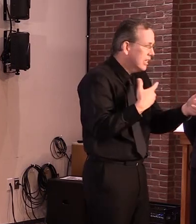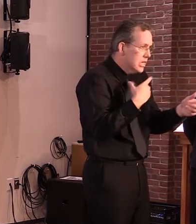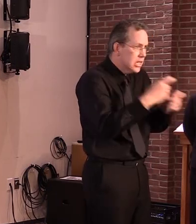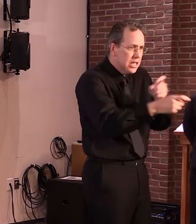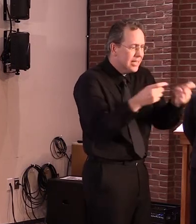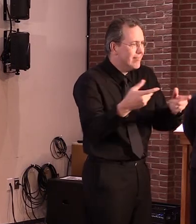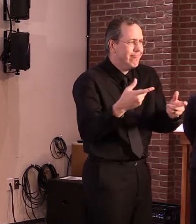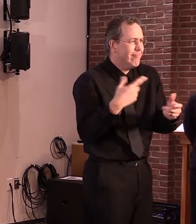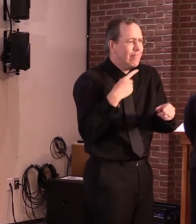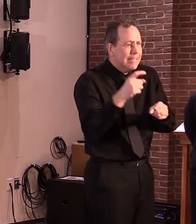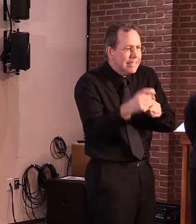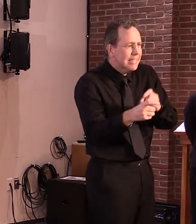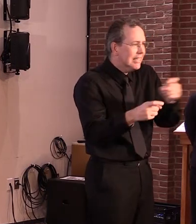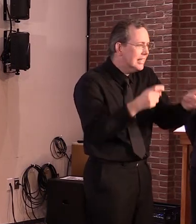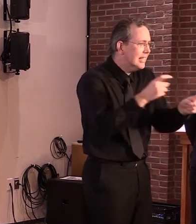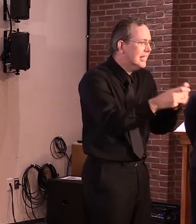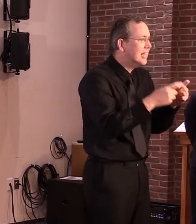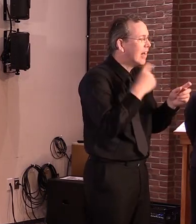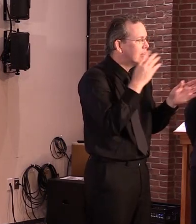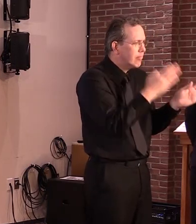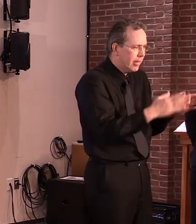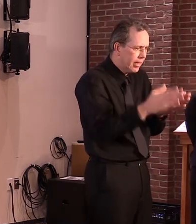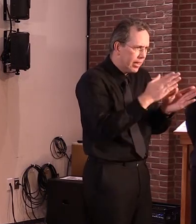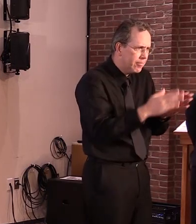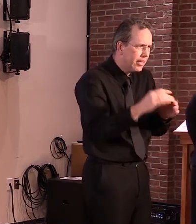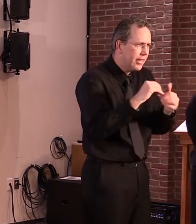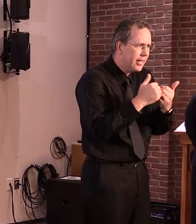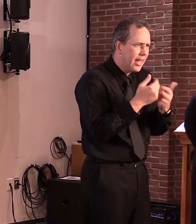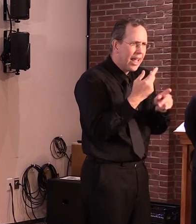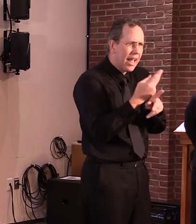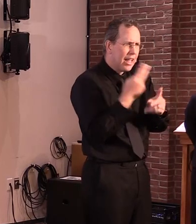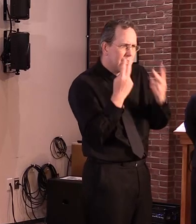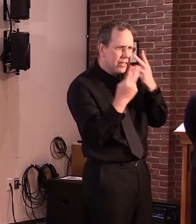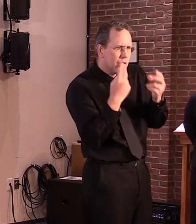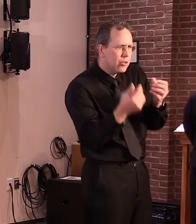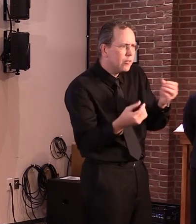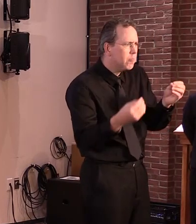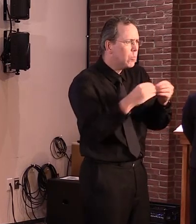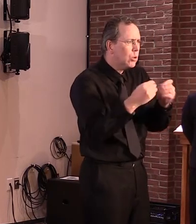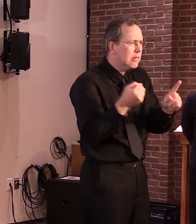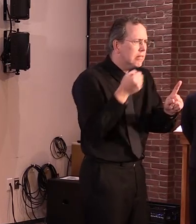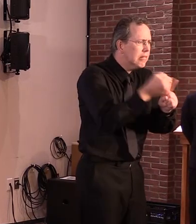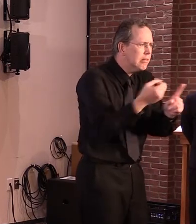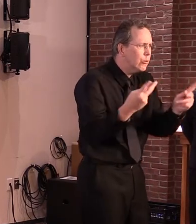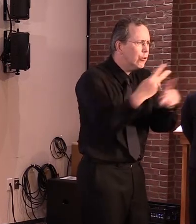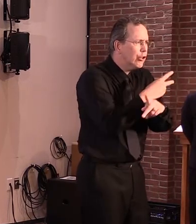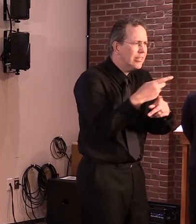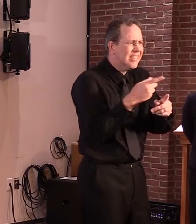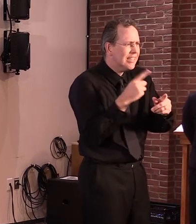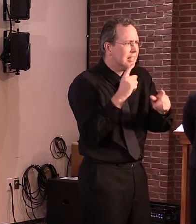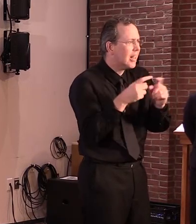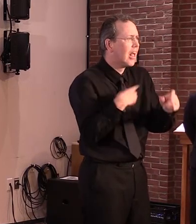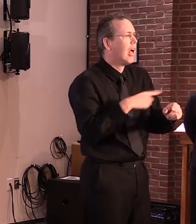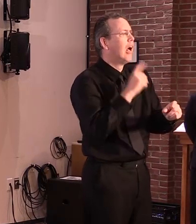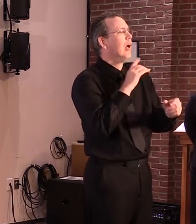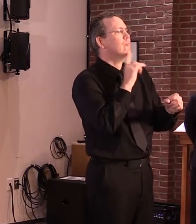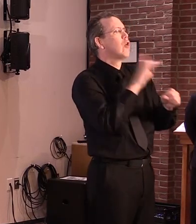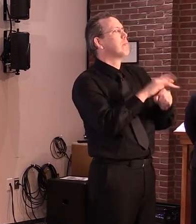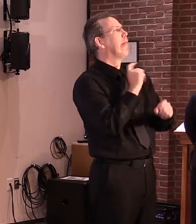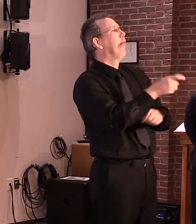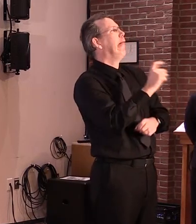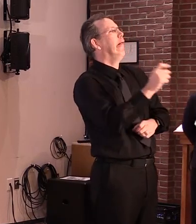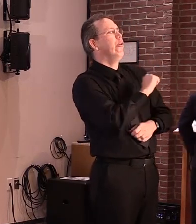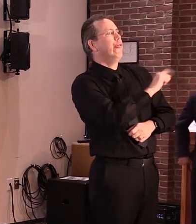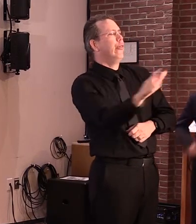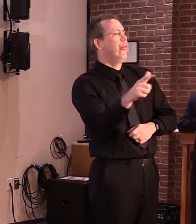know, the magnitude of the problem before we start committing new money. Sure. Okay. I have one